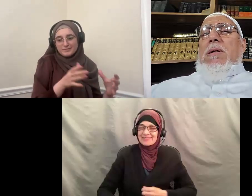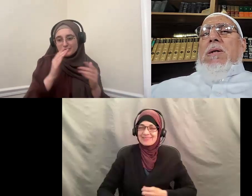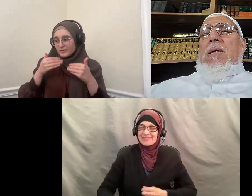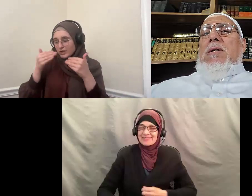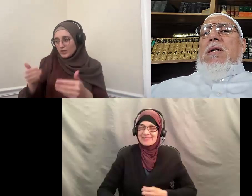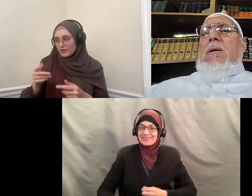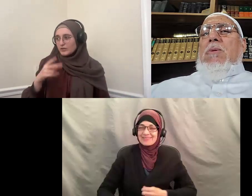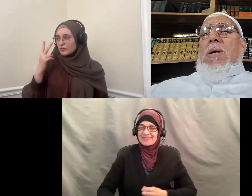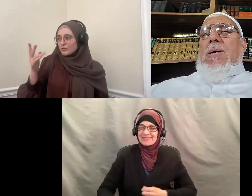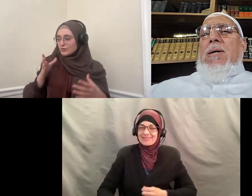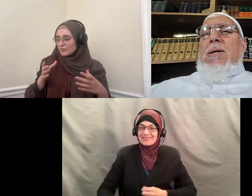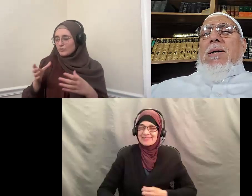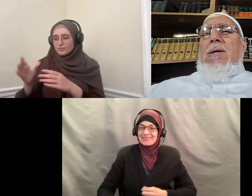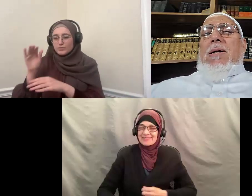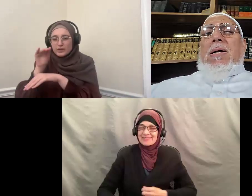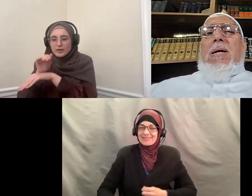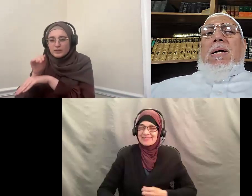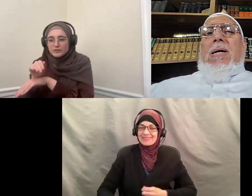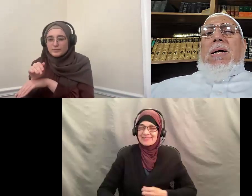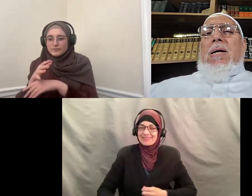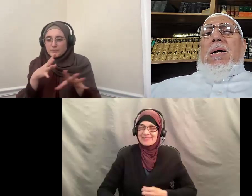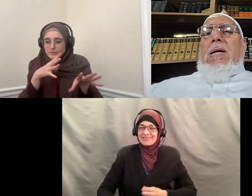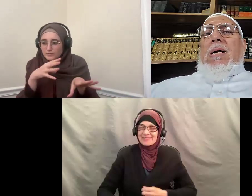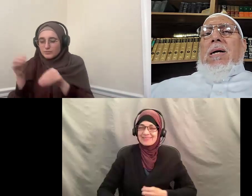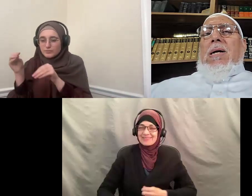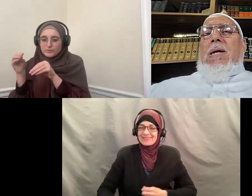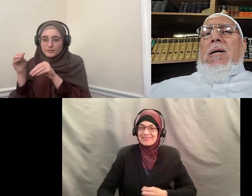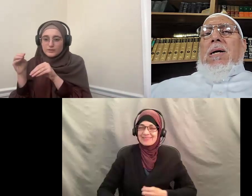punishment is in the morning.